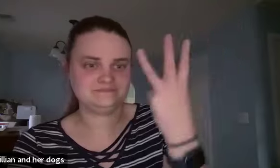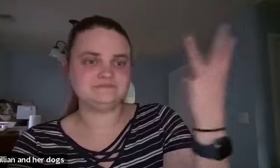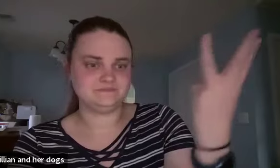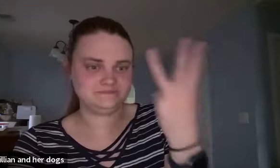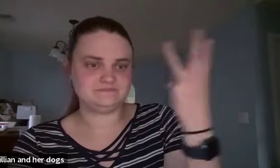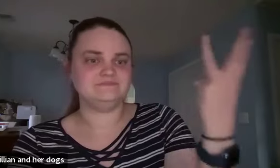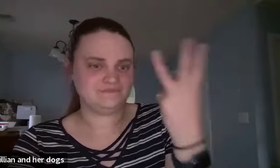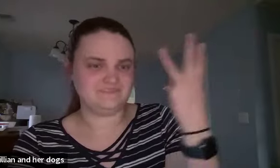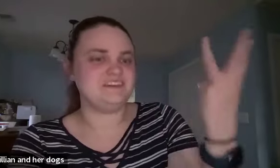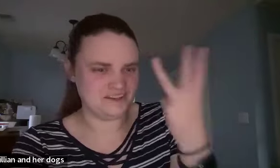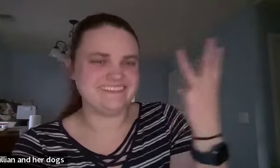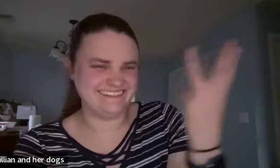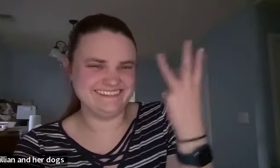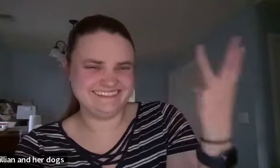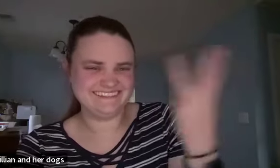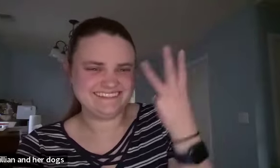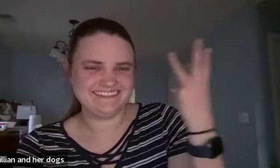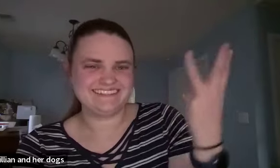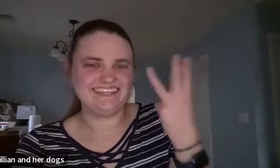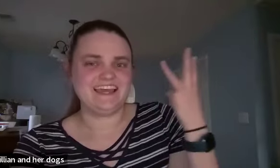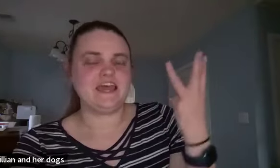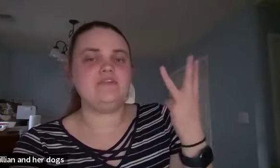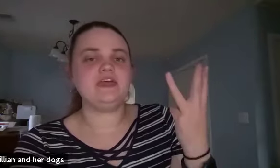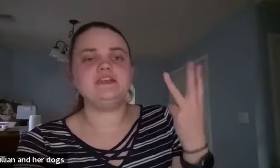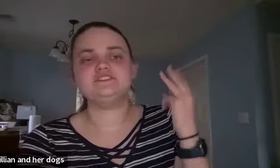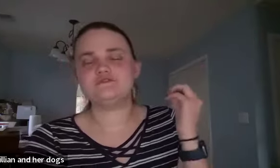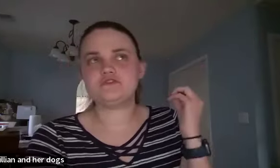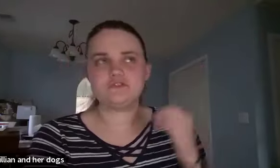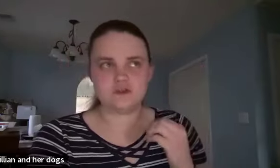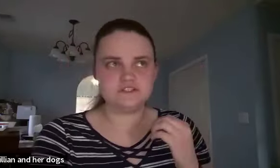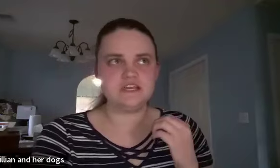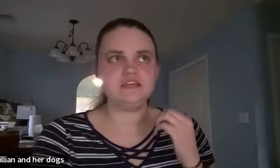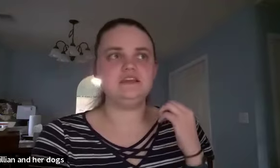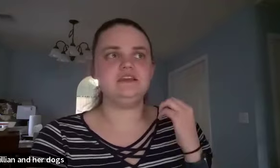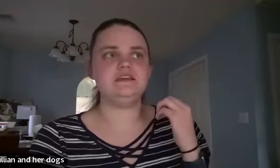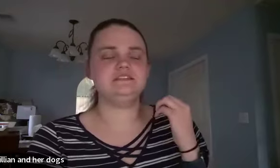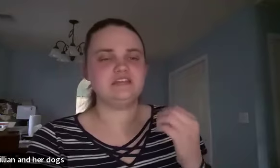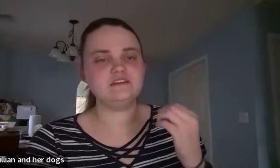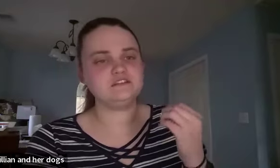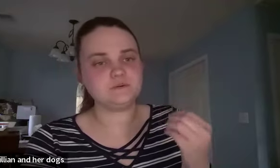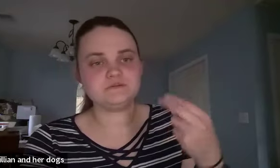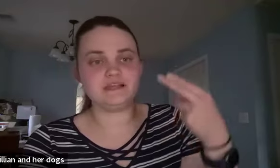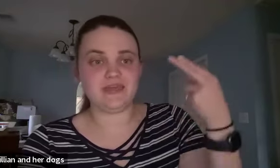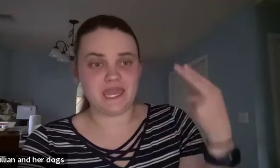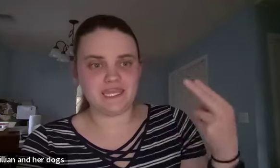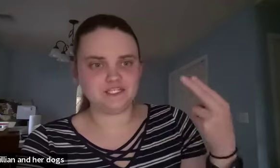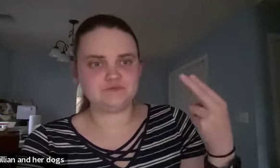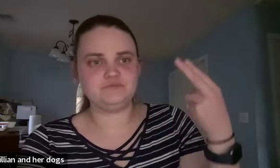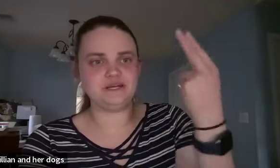There you go. And then, so for Thursday, it's technically supposed to be like the H, but